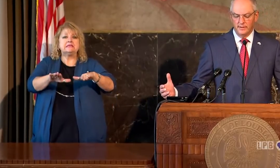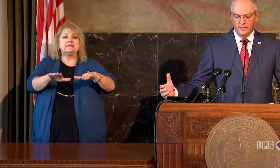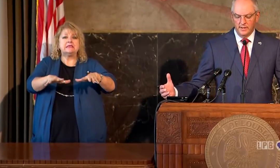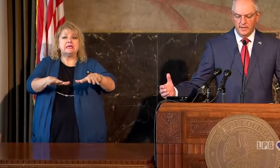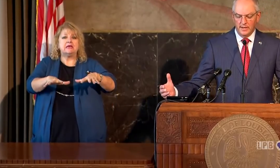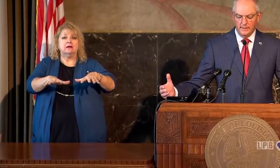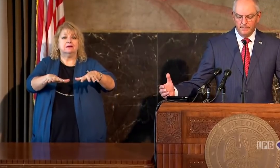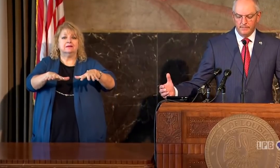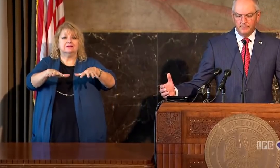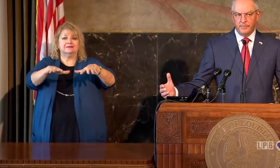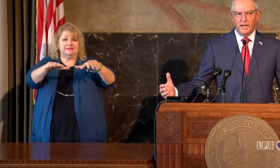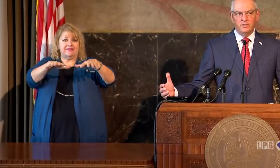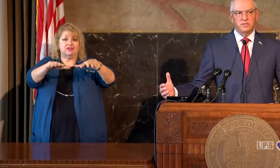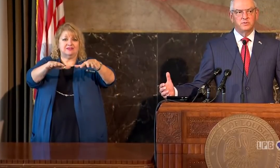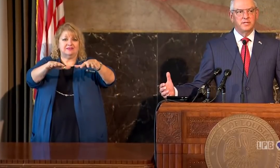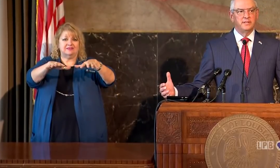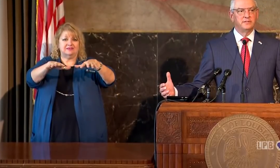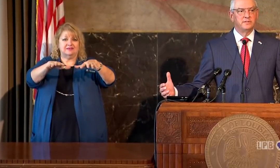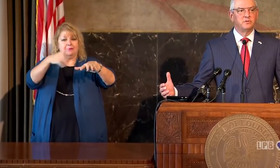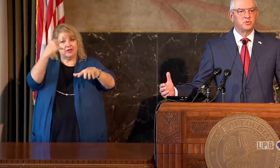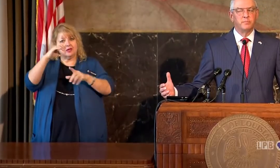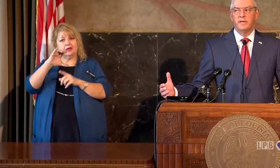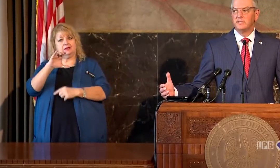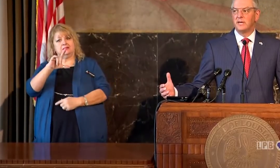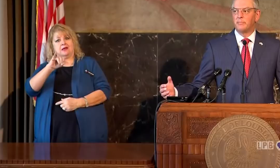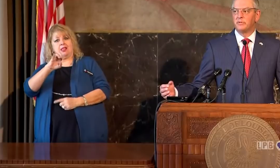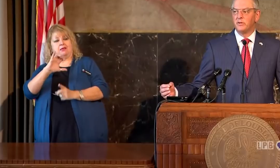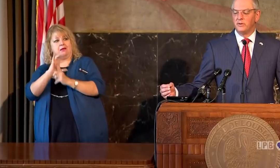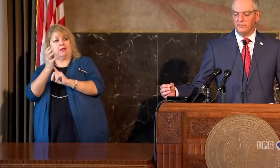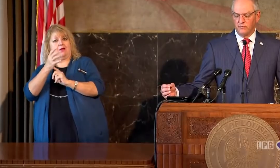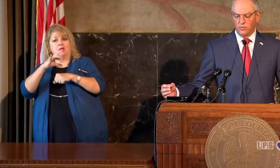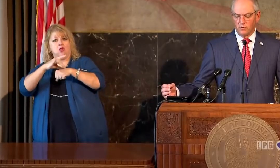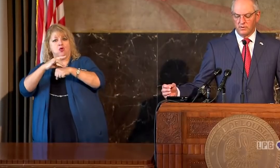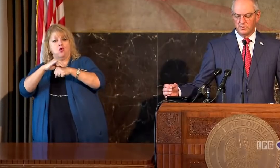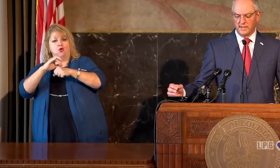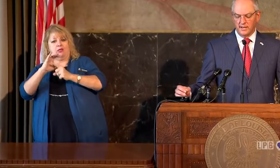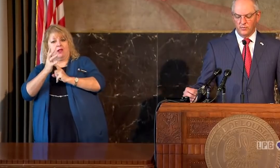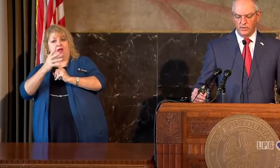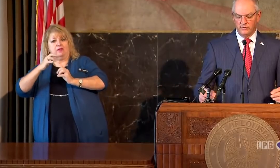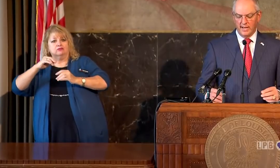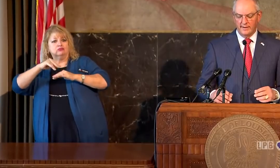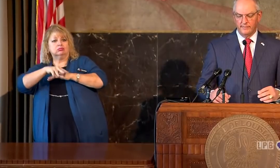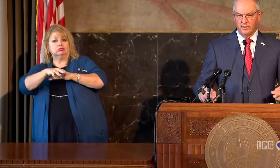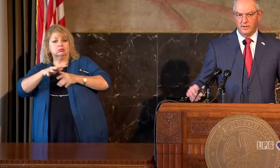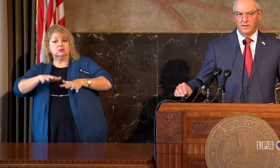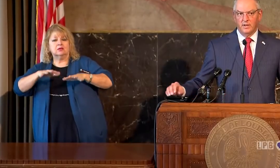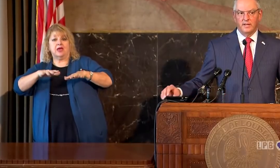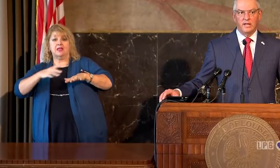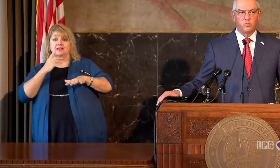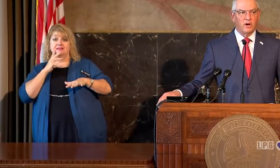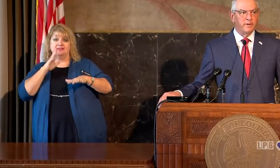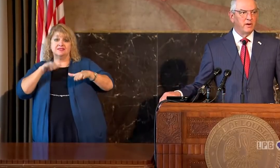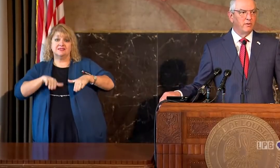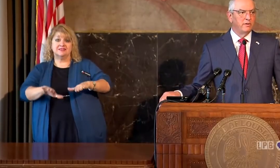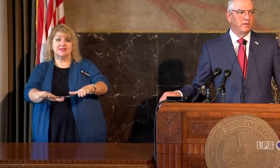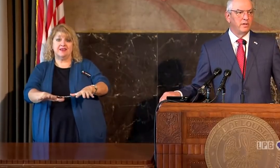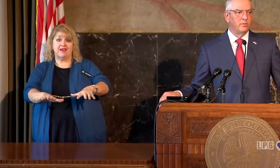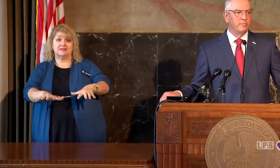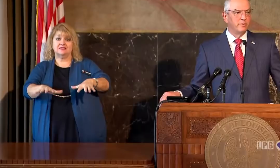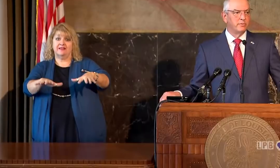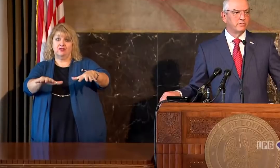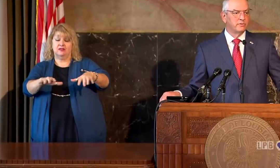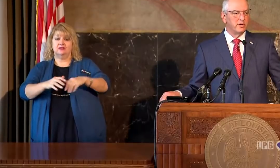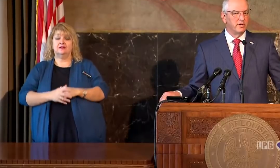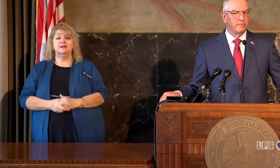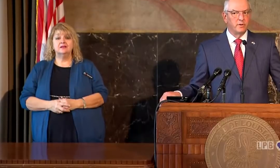here. But I also see this as a tremendous opportunity for the state of Louisiana. And that's why I'll be going, along